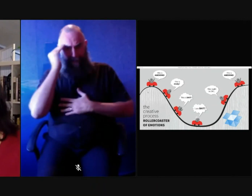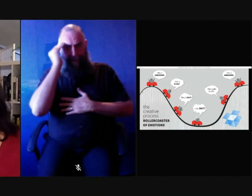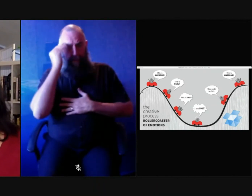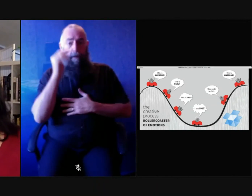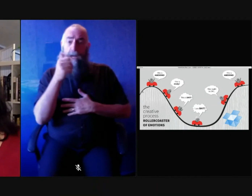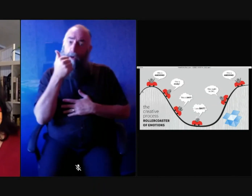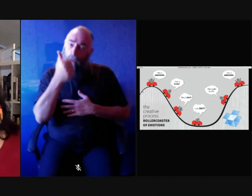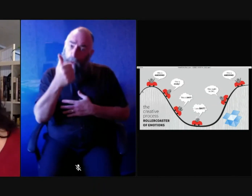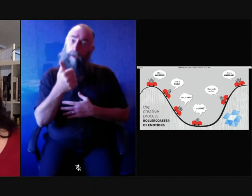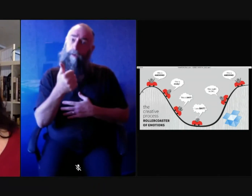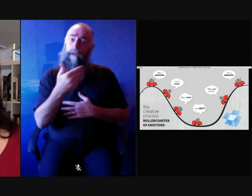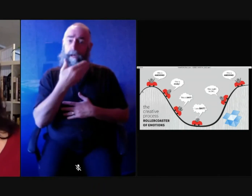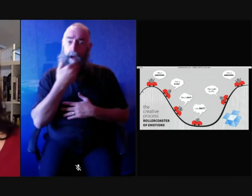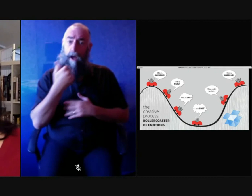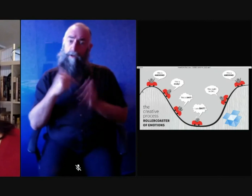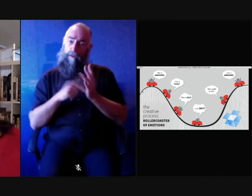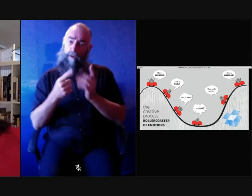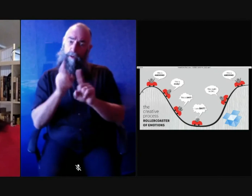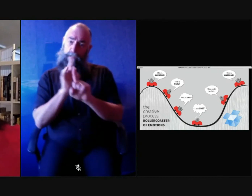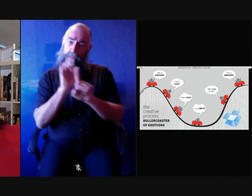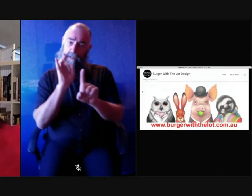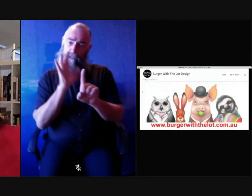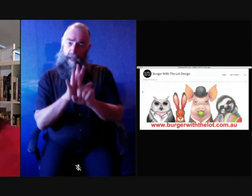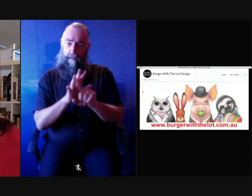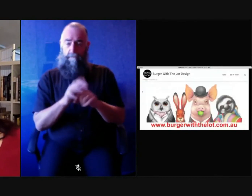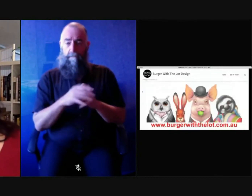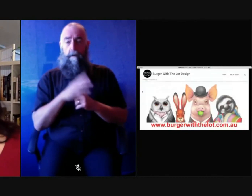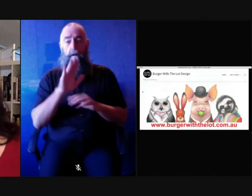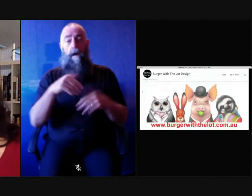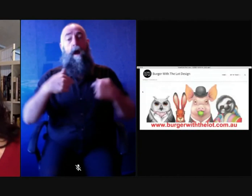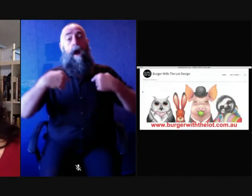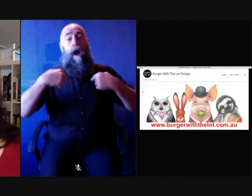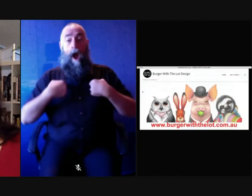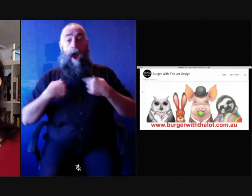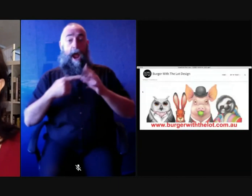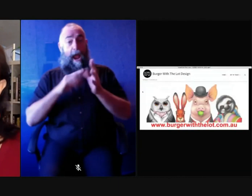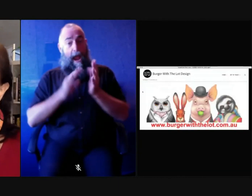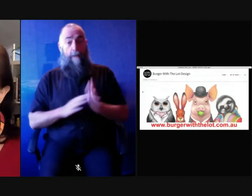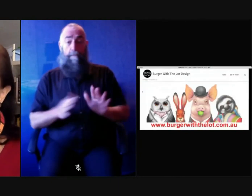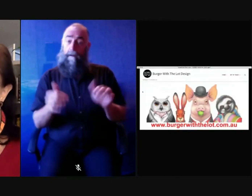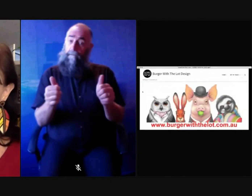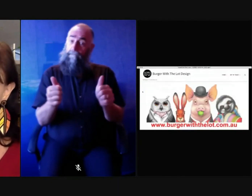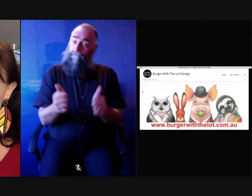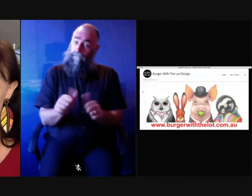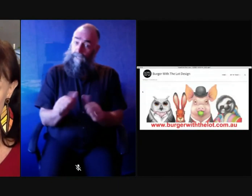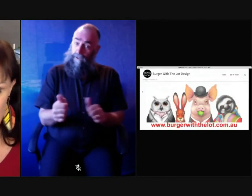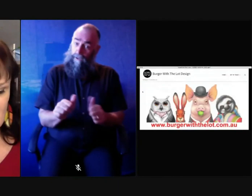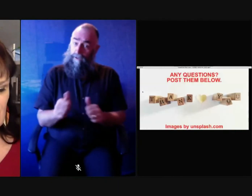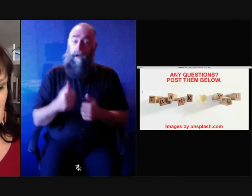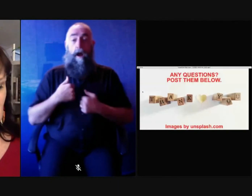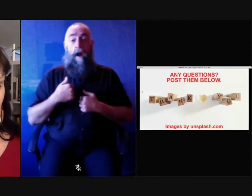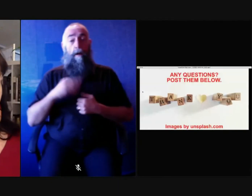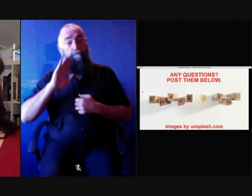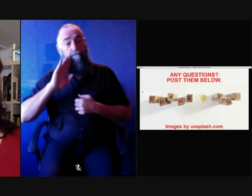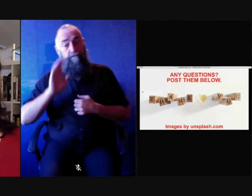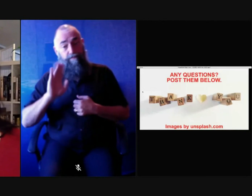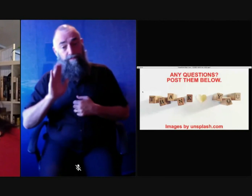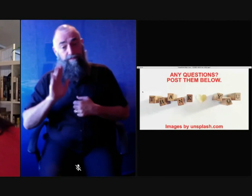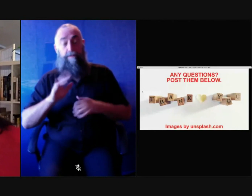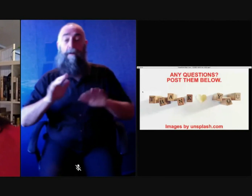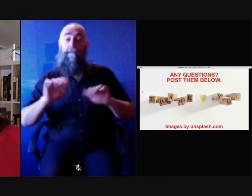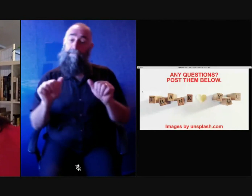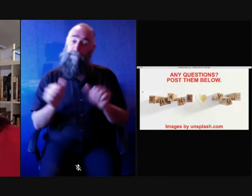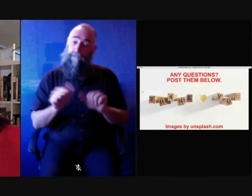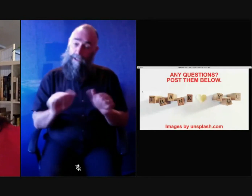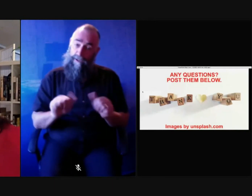self-kindness. Okay, now I am finished. That is the end of my presentation, and now is